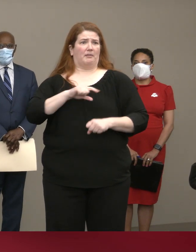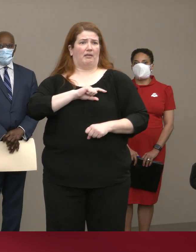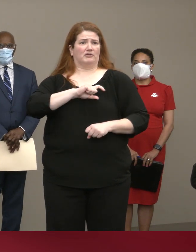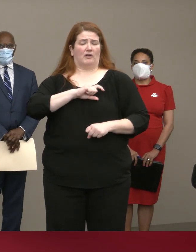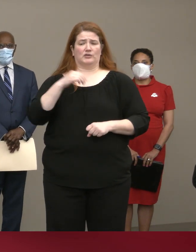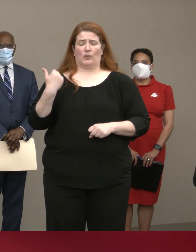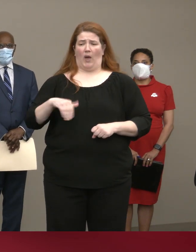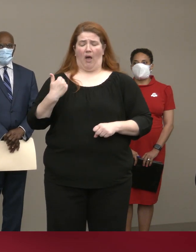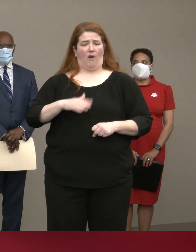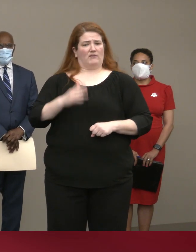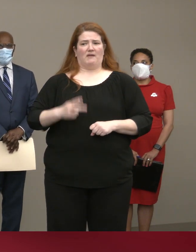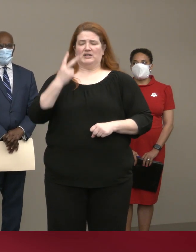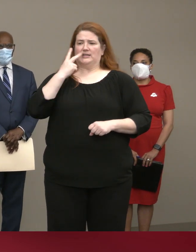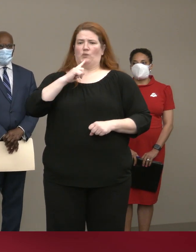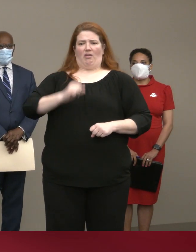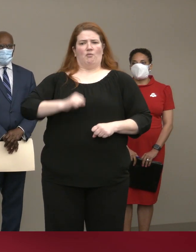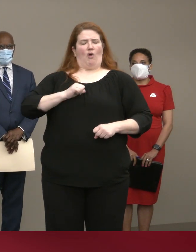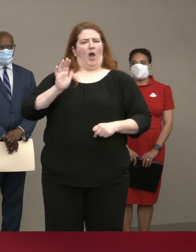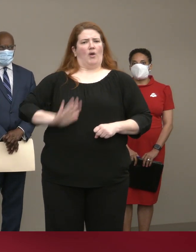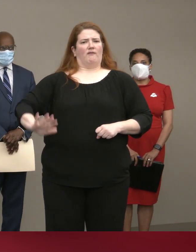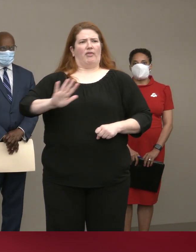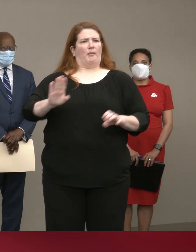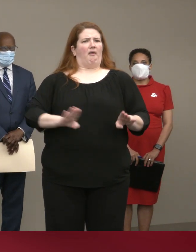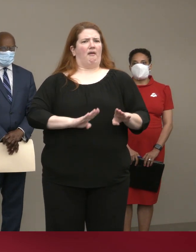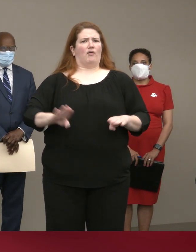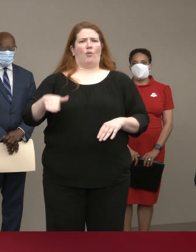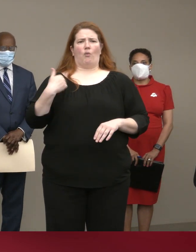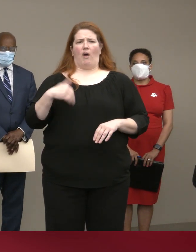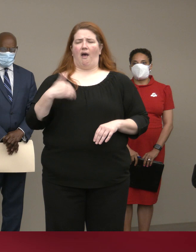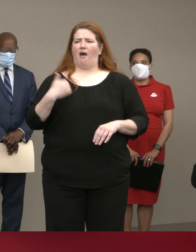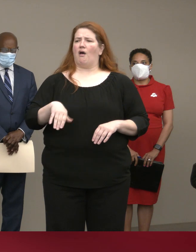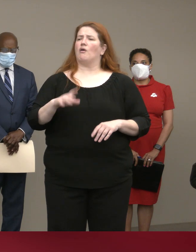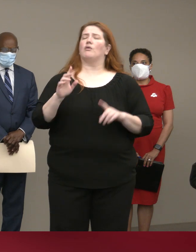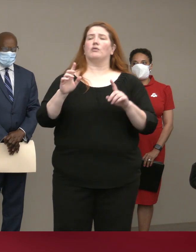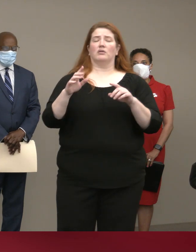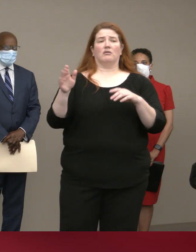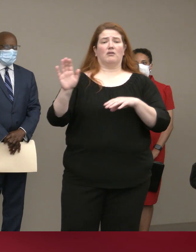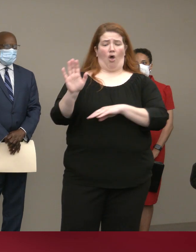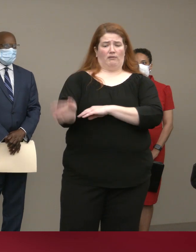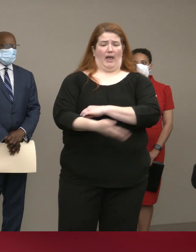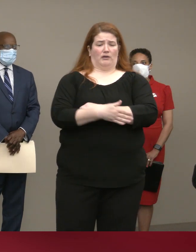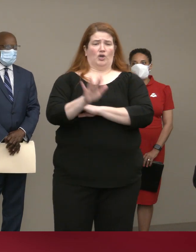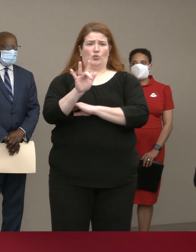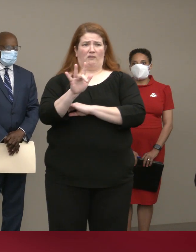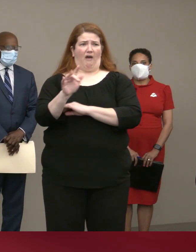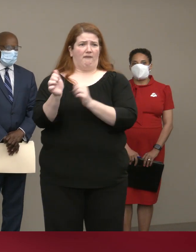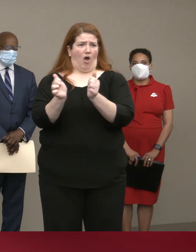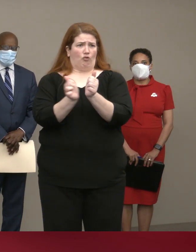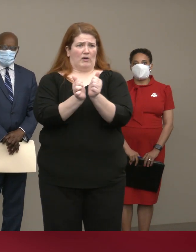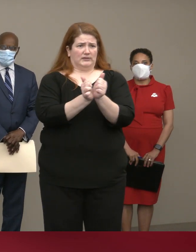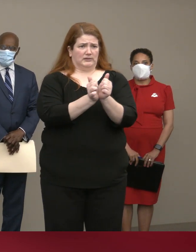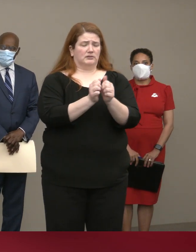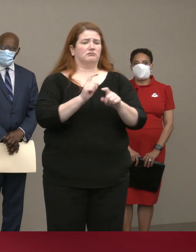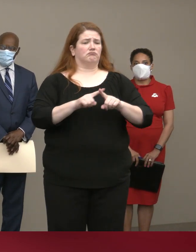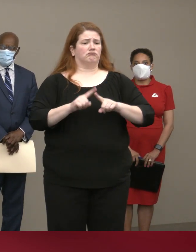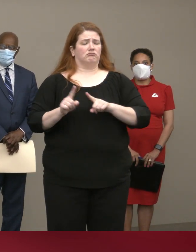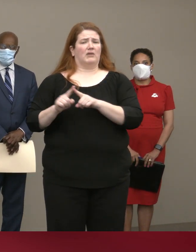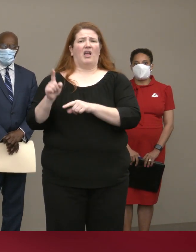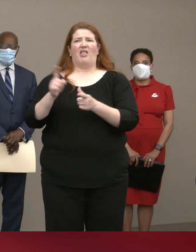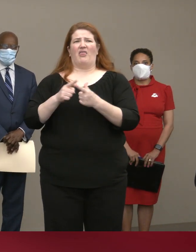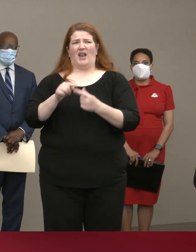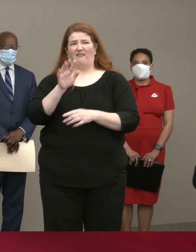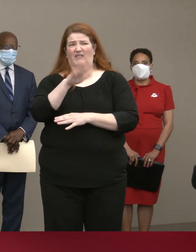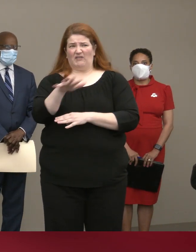else around here. Throughout the night, we made 25 arrests for various charges, and then there were